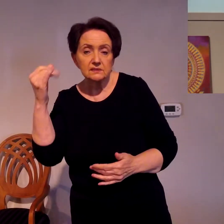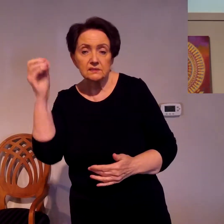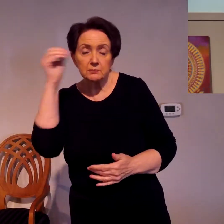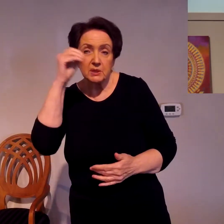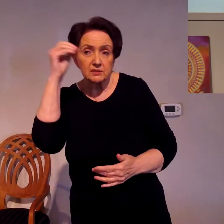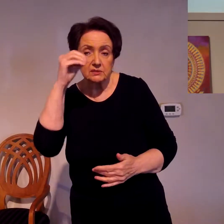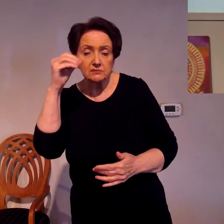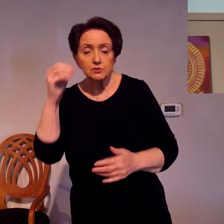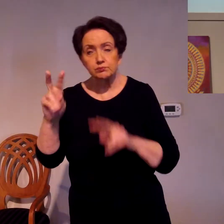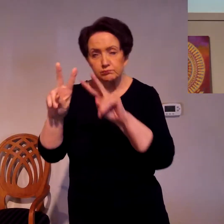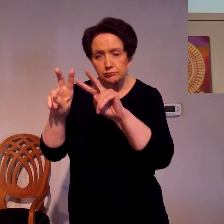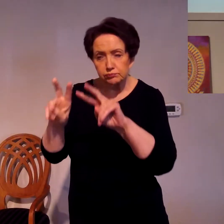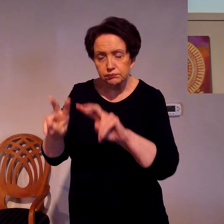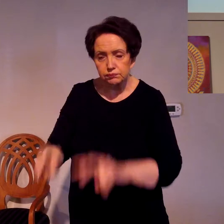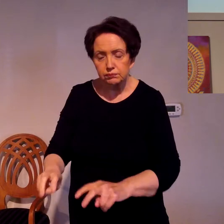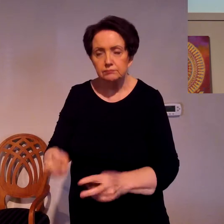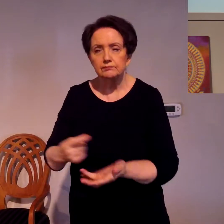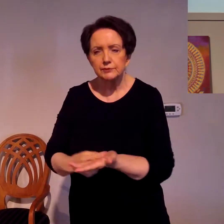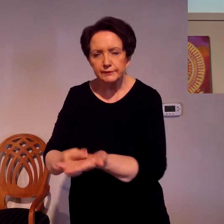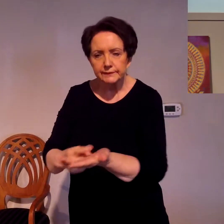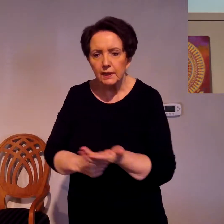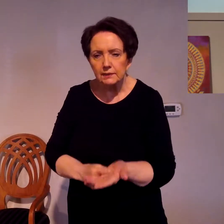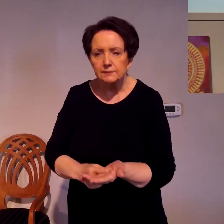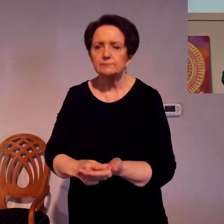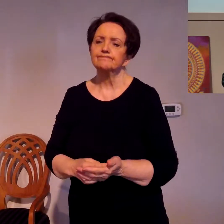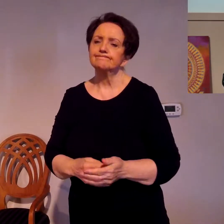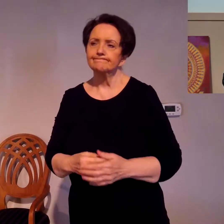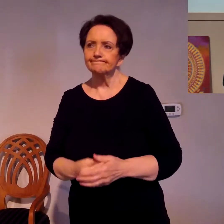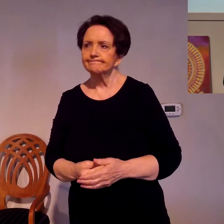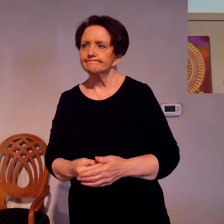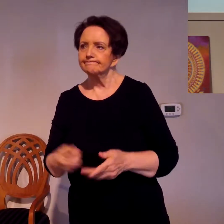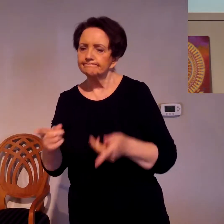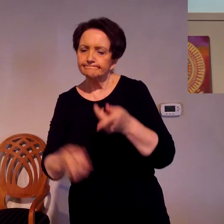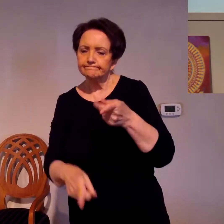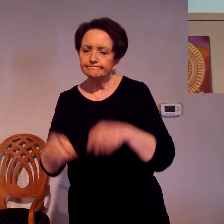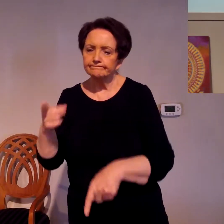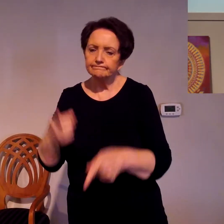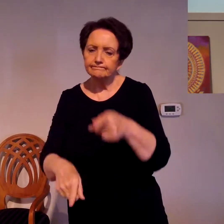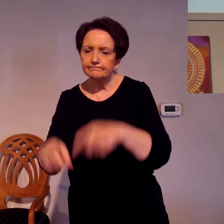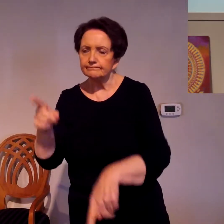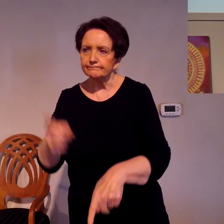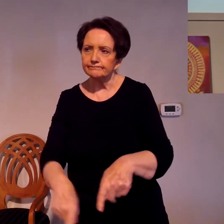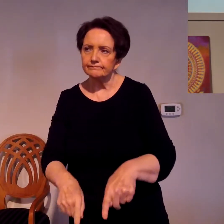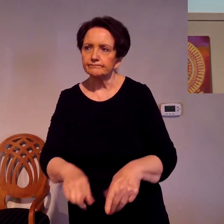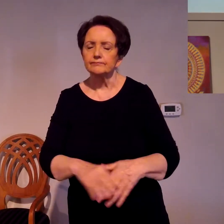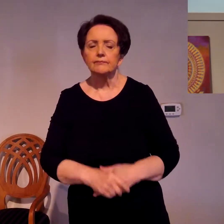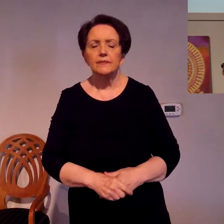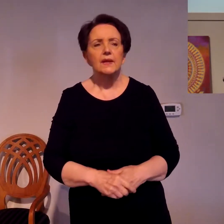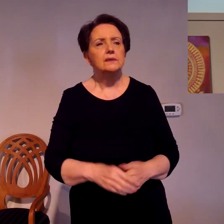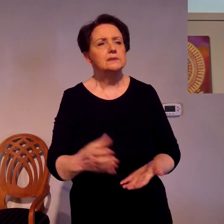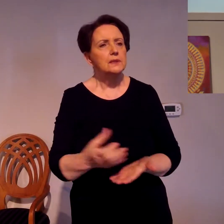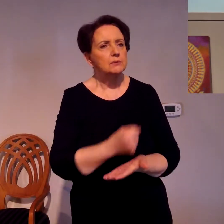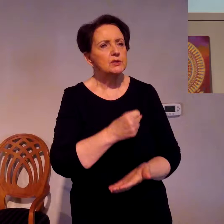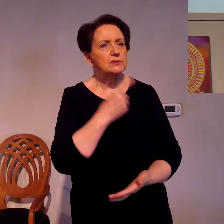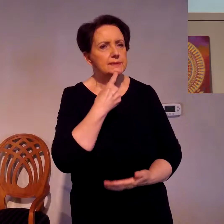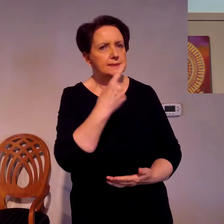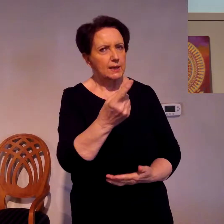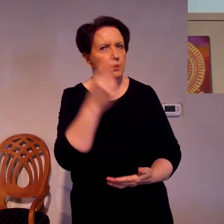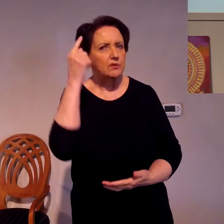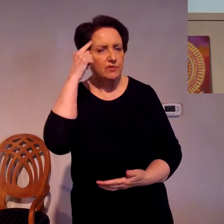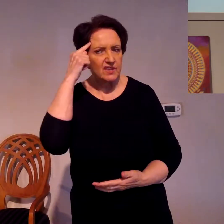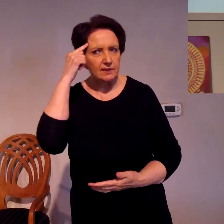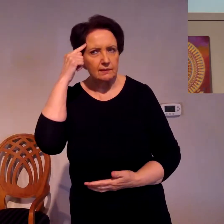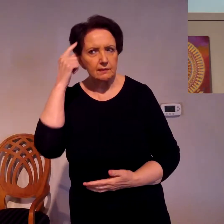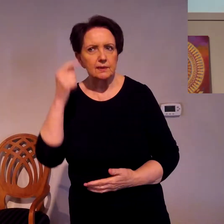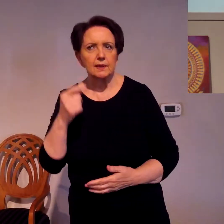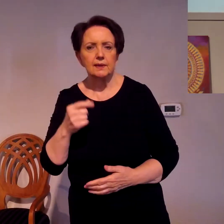opinions. But it's an opportunity for us to say what we think about things.